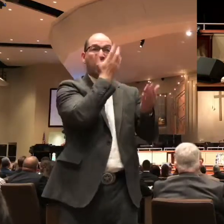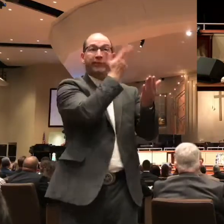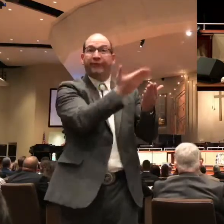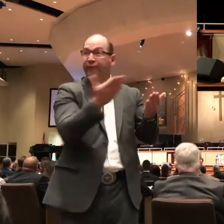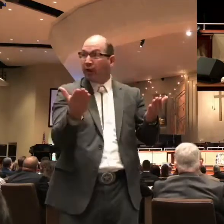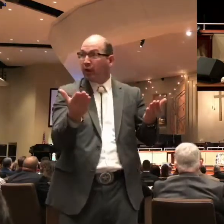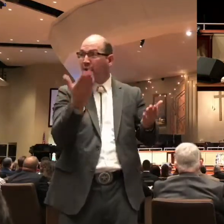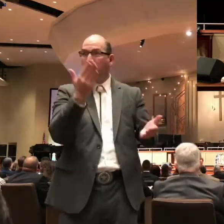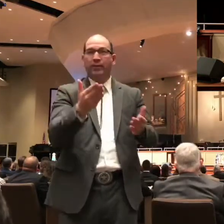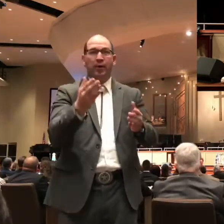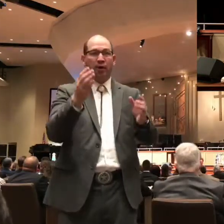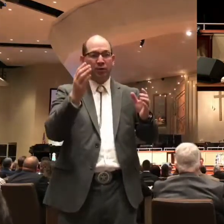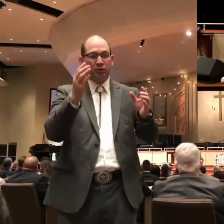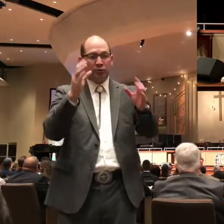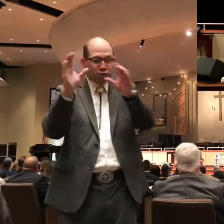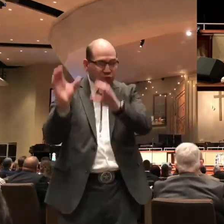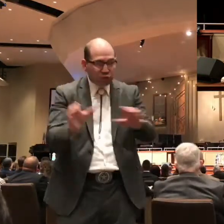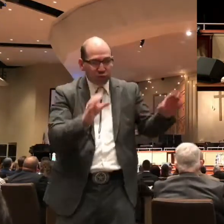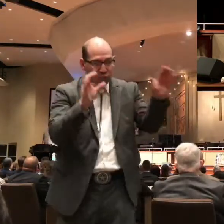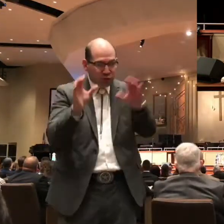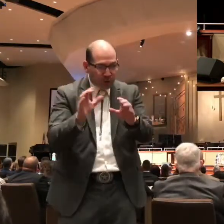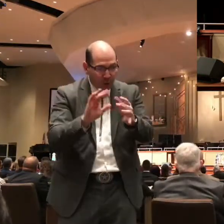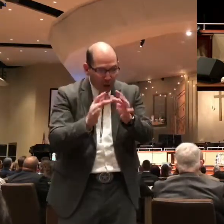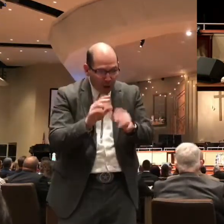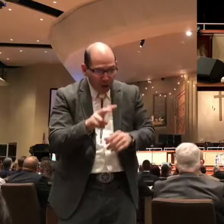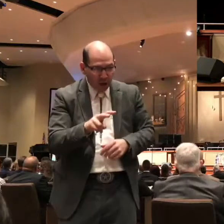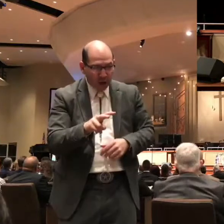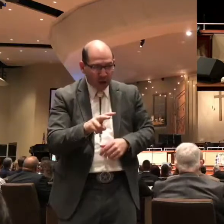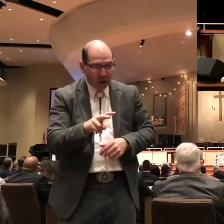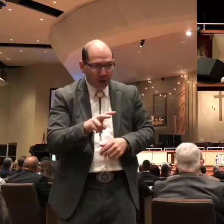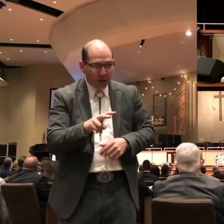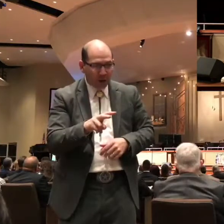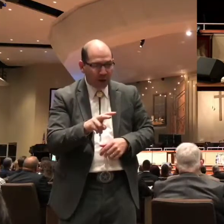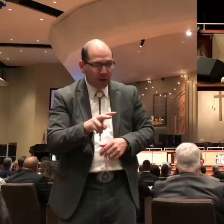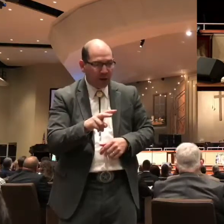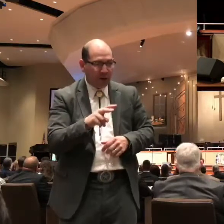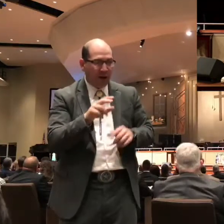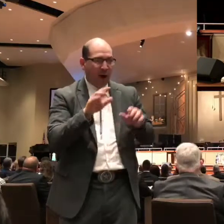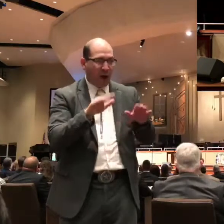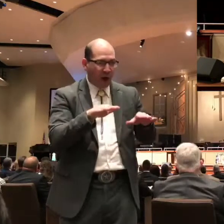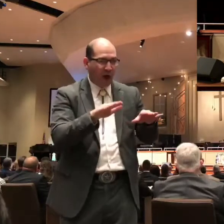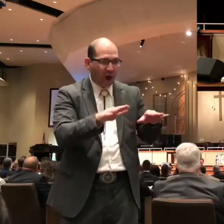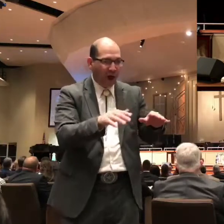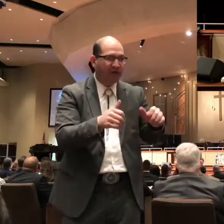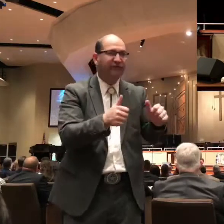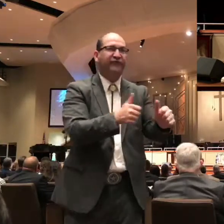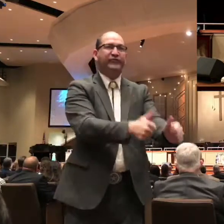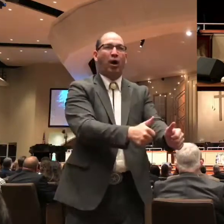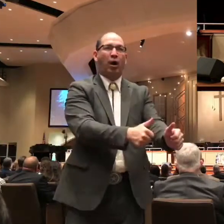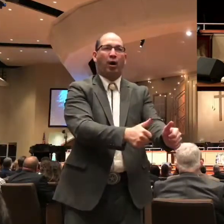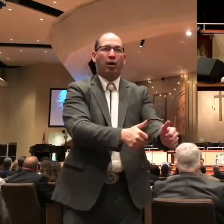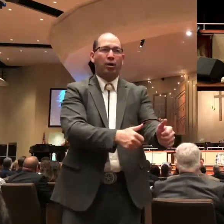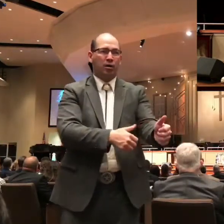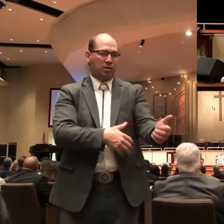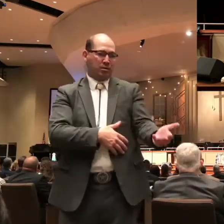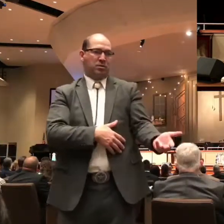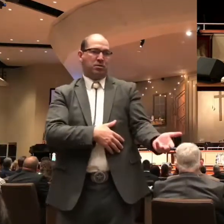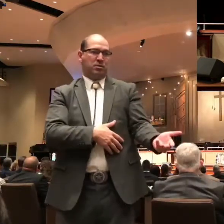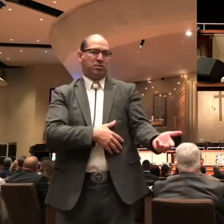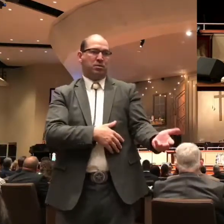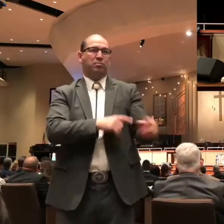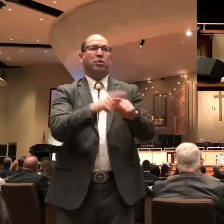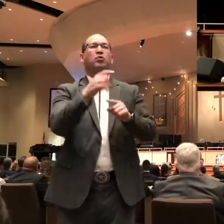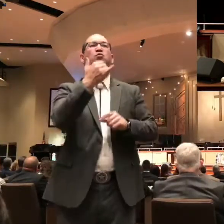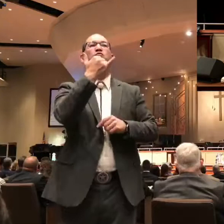certain books and authors, who are not sound theologically, but they are charismatic in their personality, hence